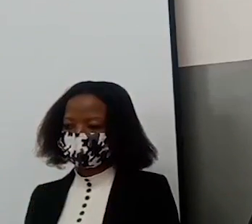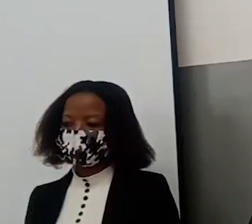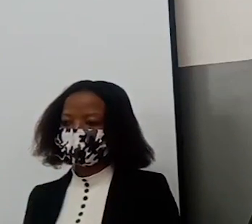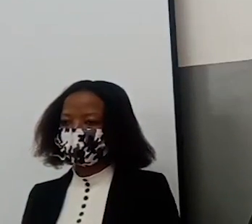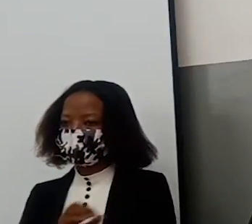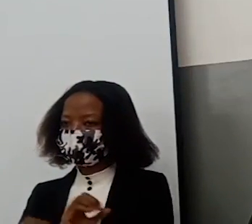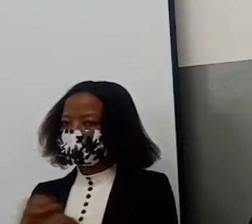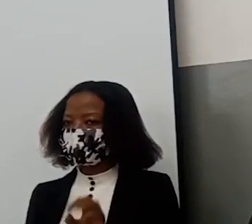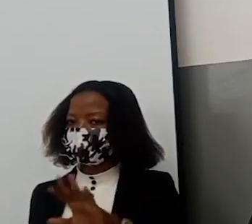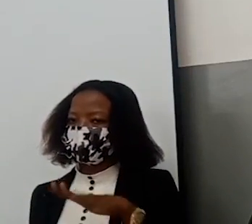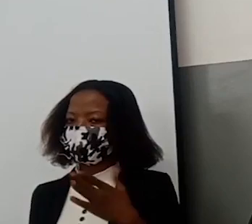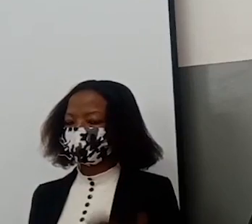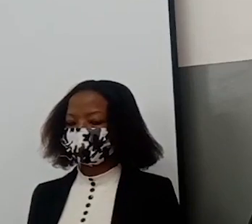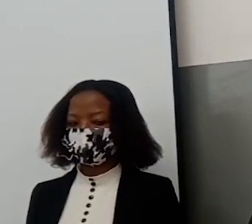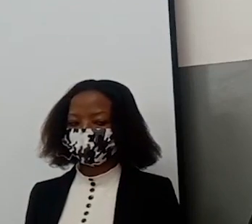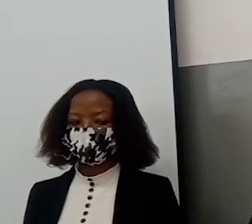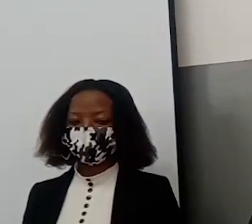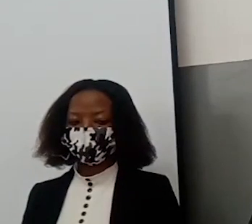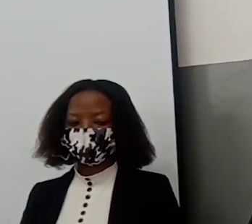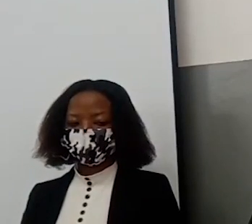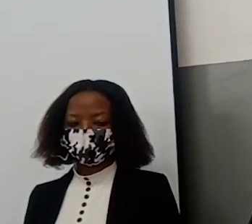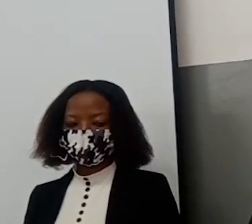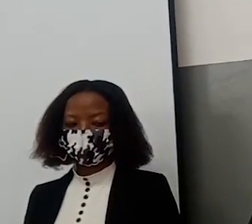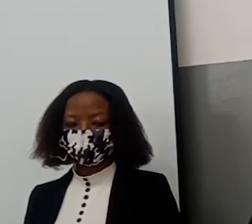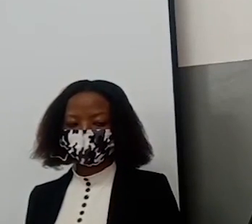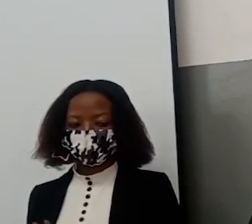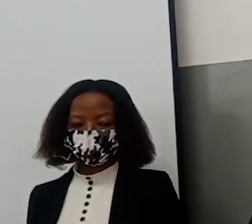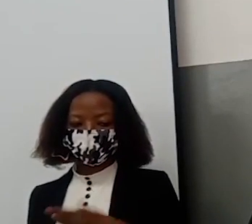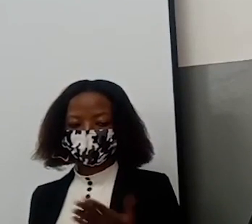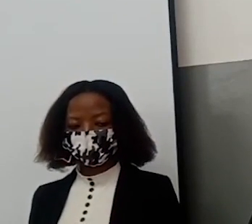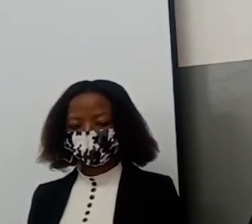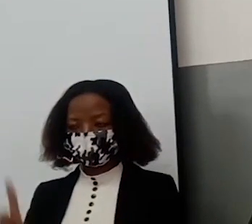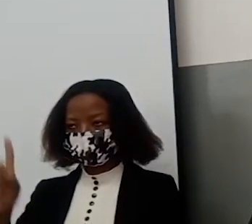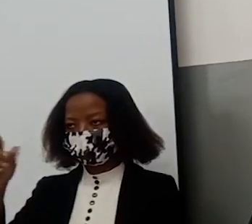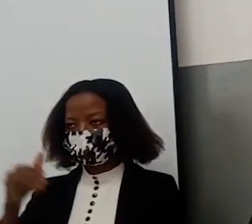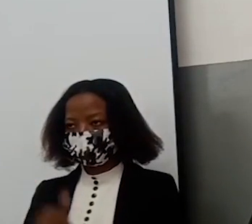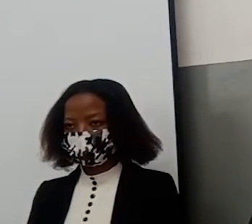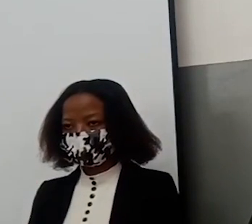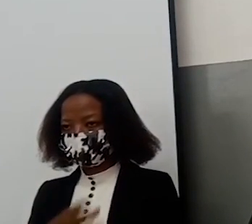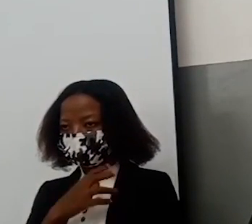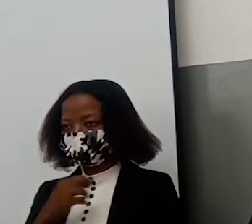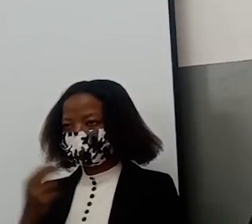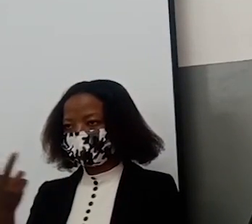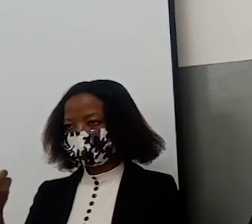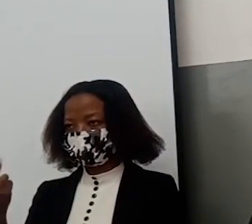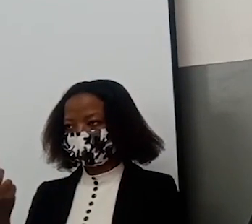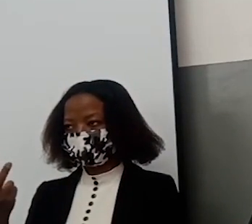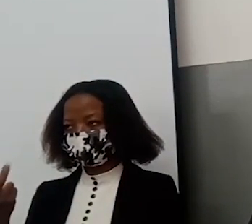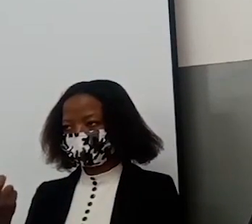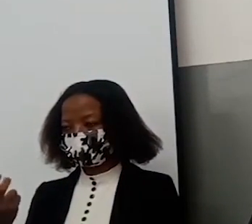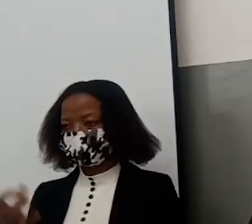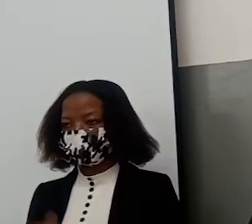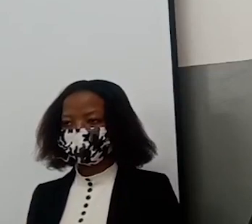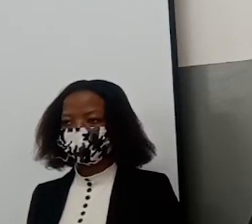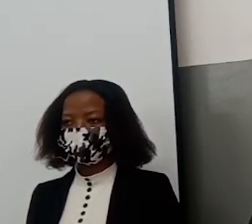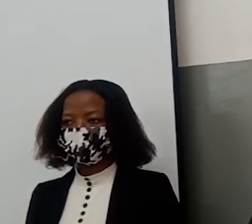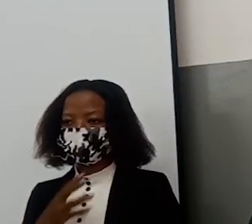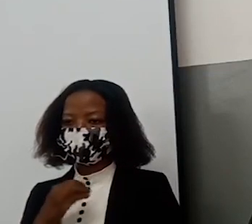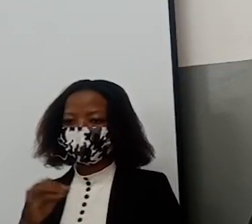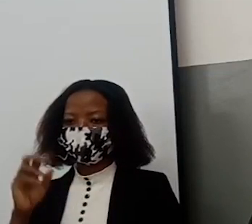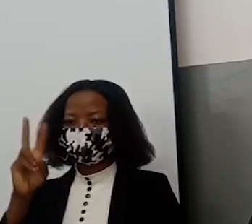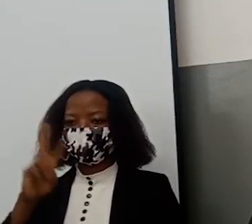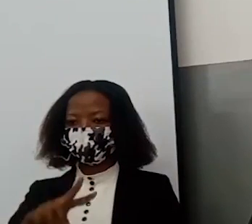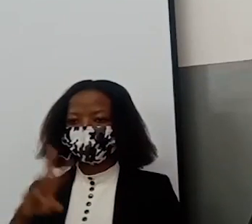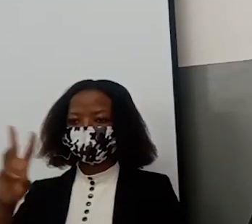No new deaths. Total number of deaths is 113. And we have